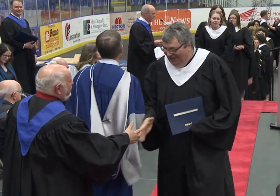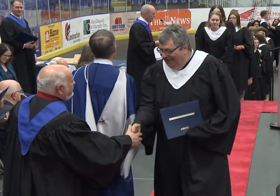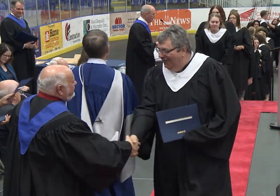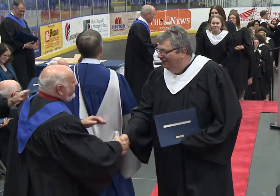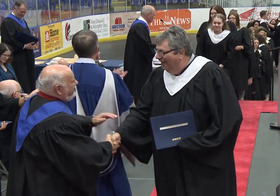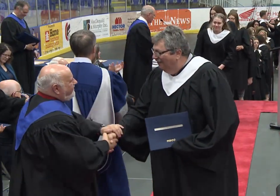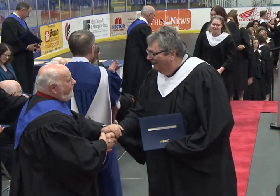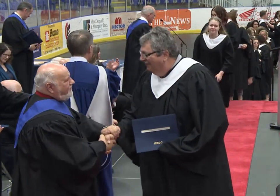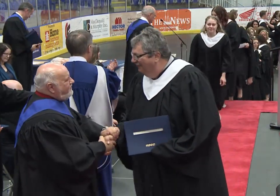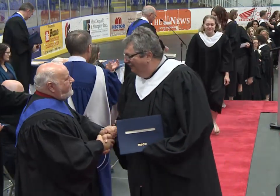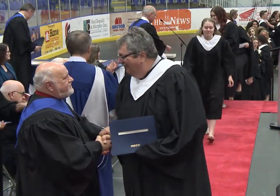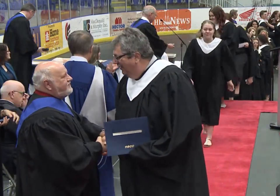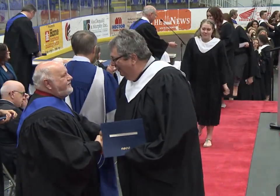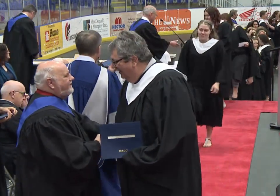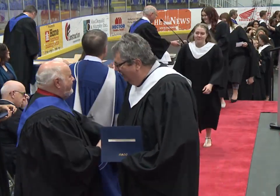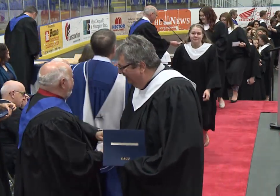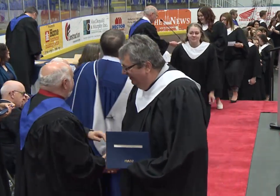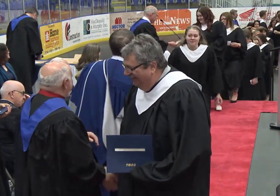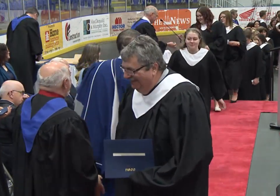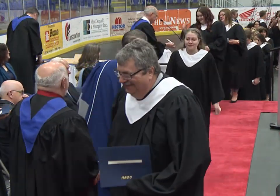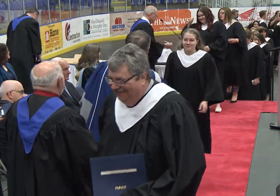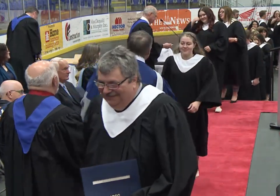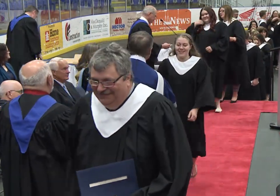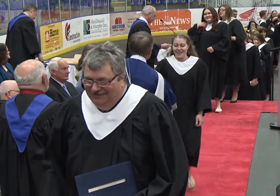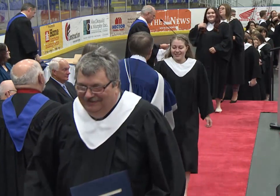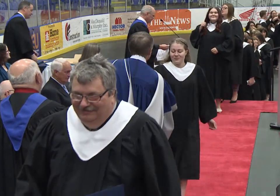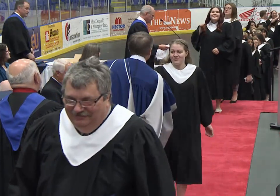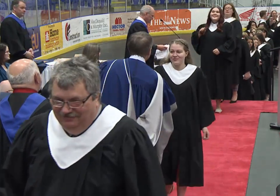Madison Guthrow.